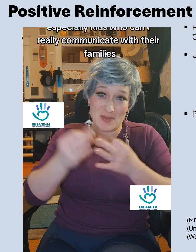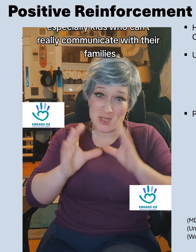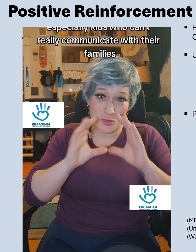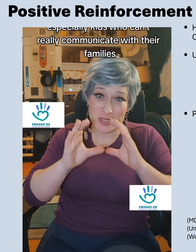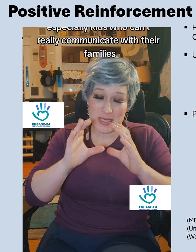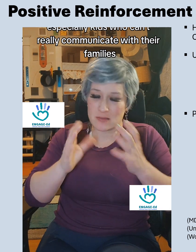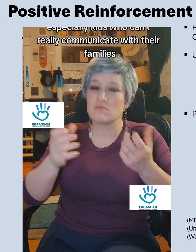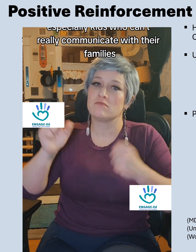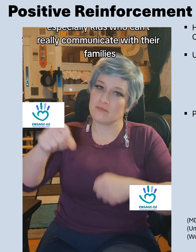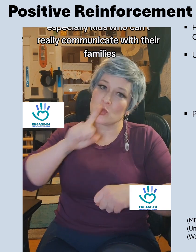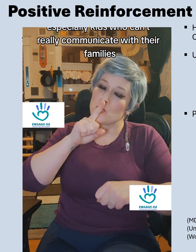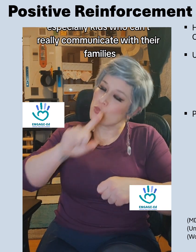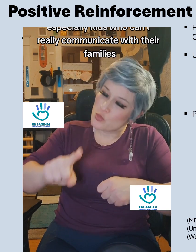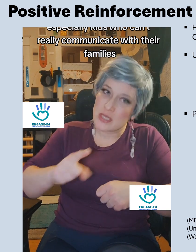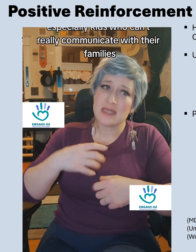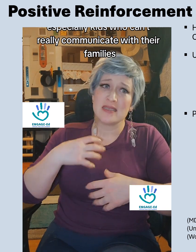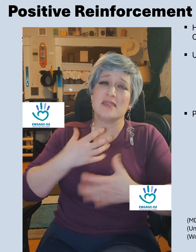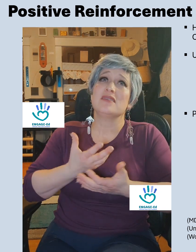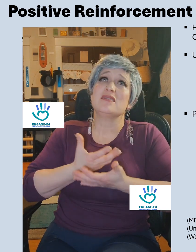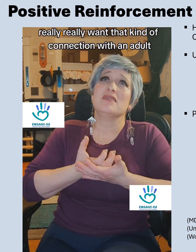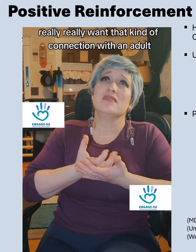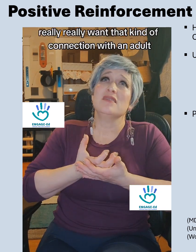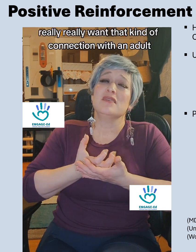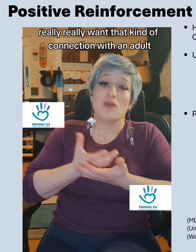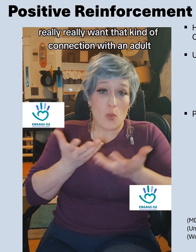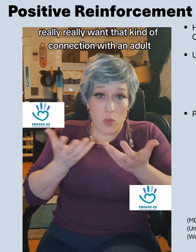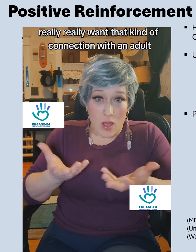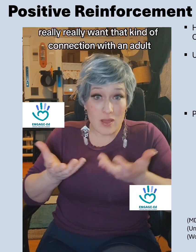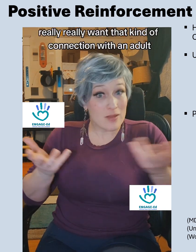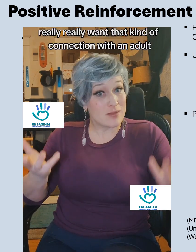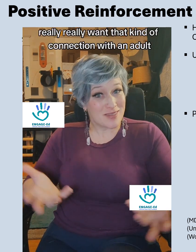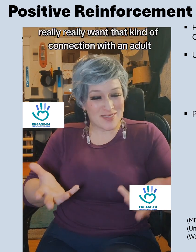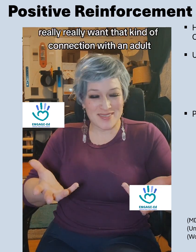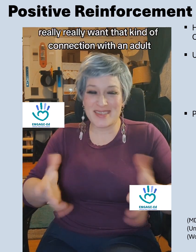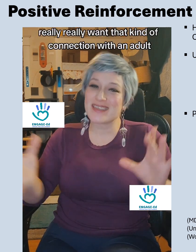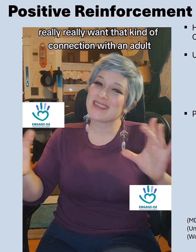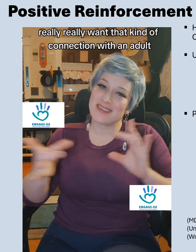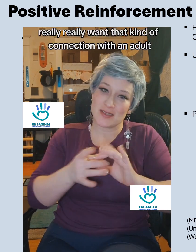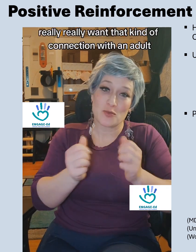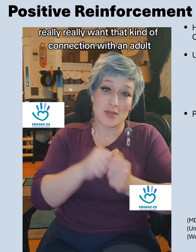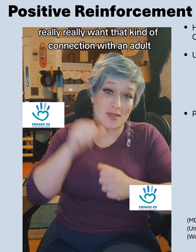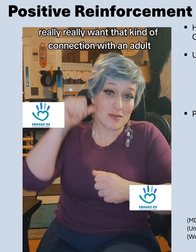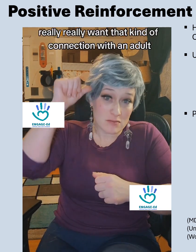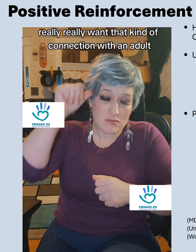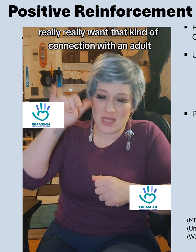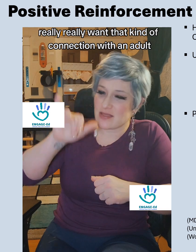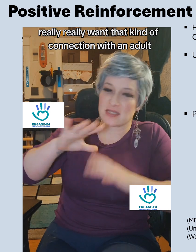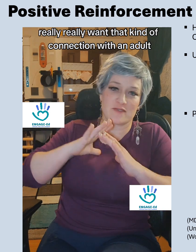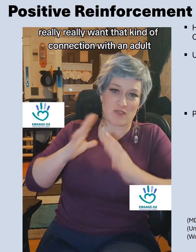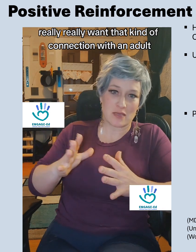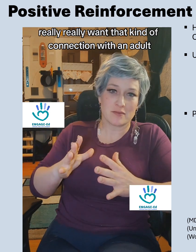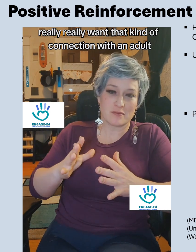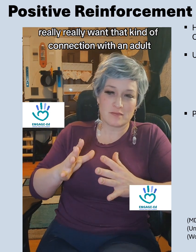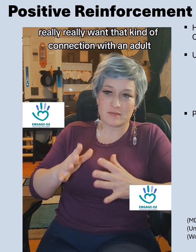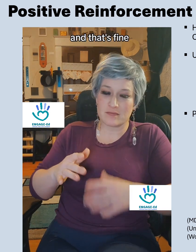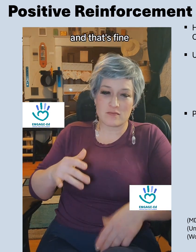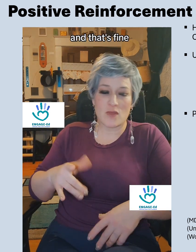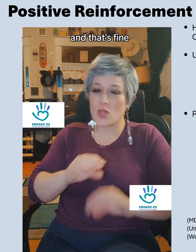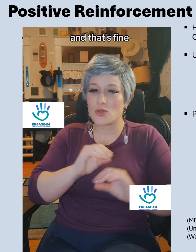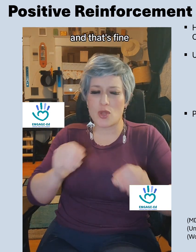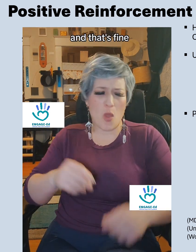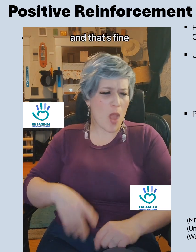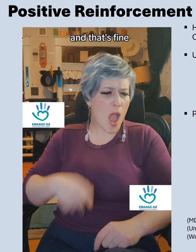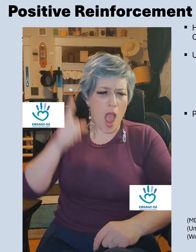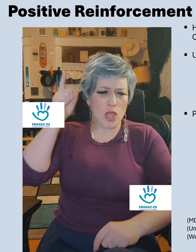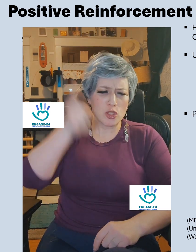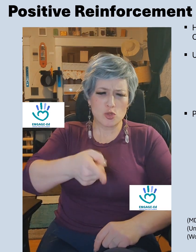can't really communicate with their families, really, really want that kind of connection with an adult. And that's